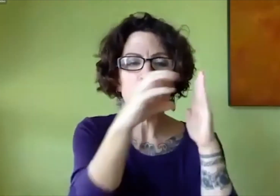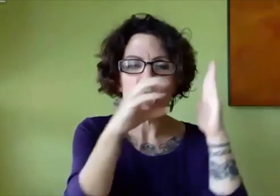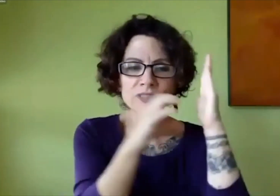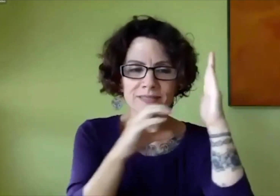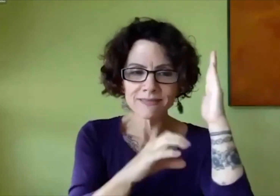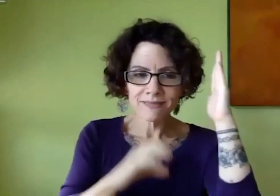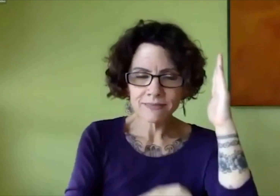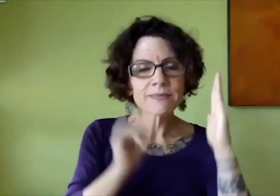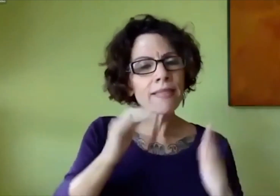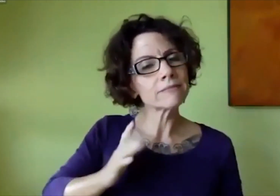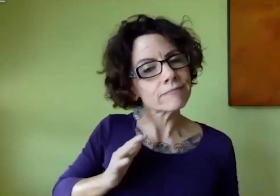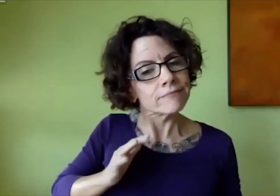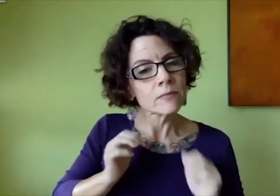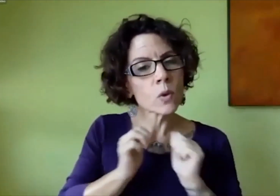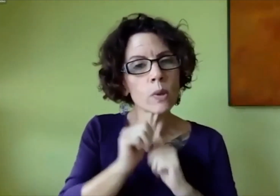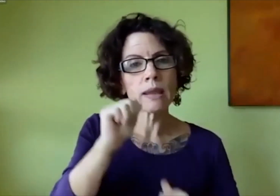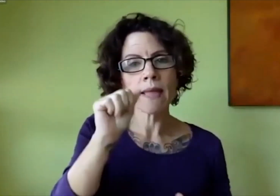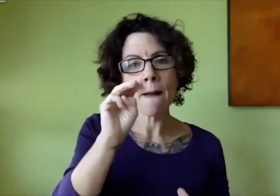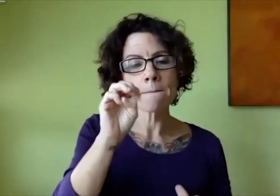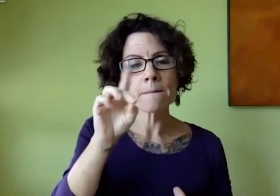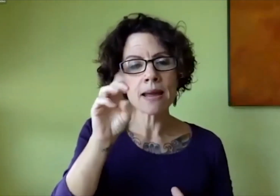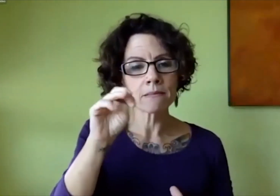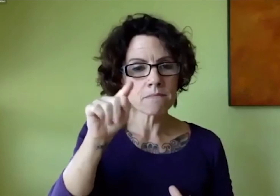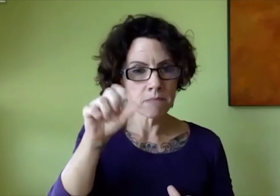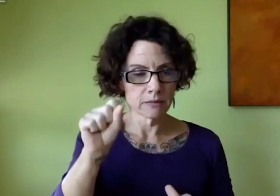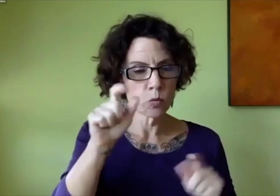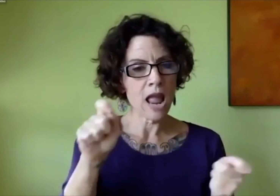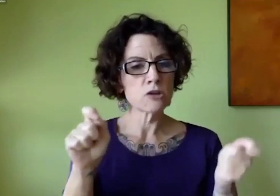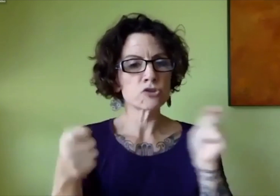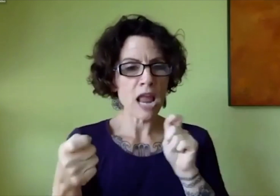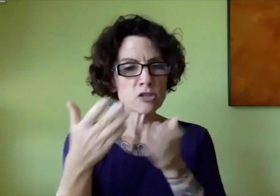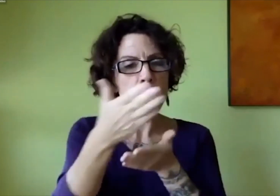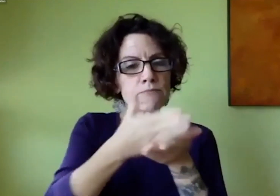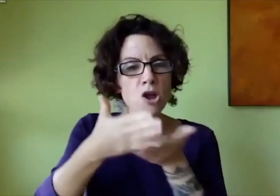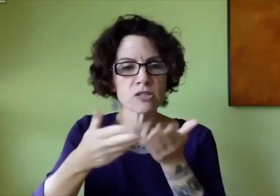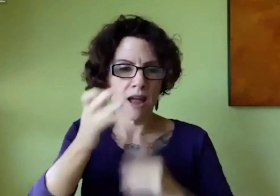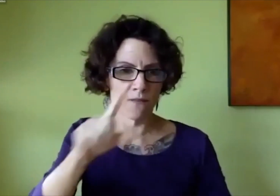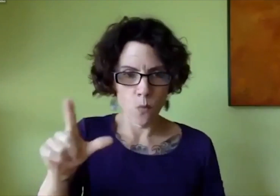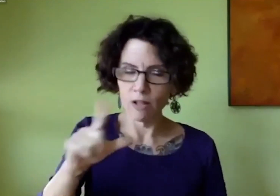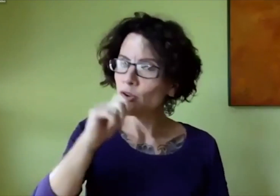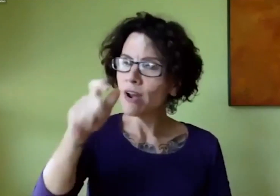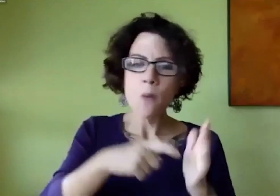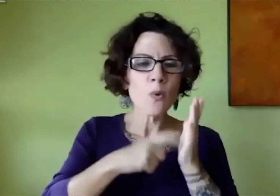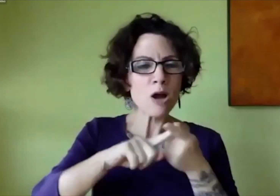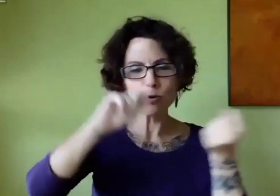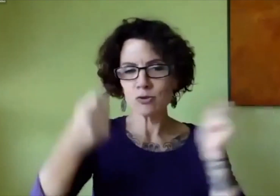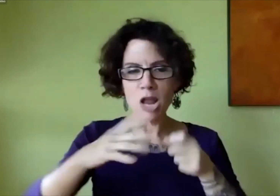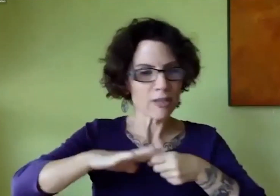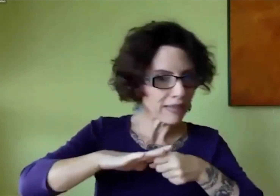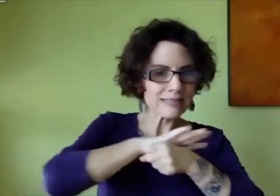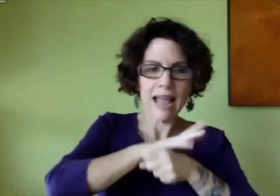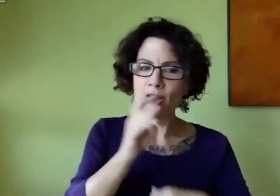can just change the section with an amendment. You're not required